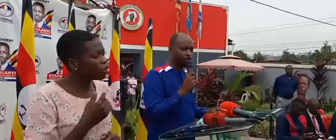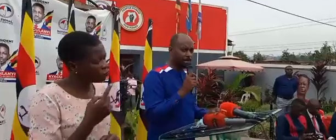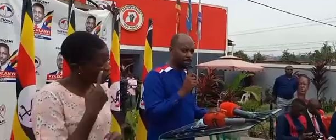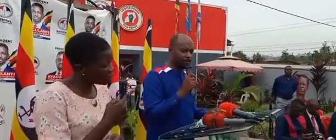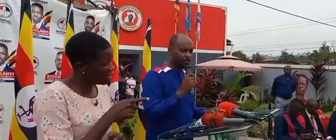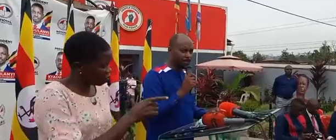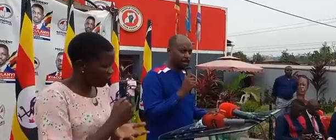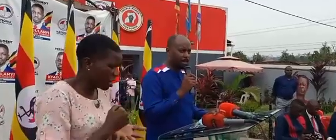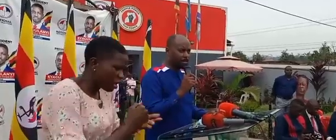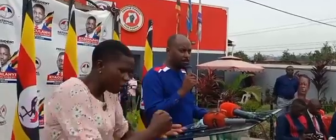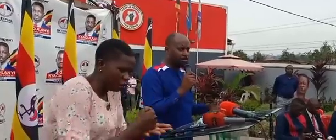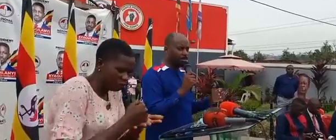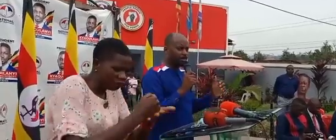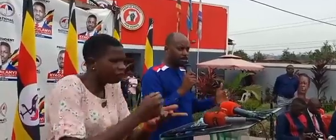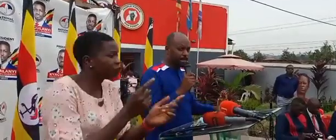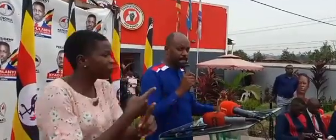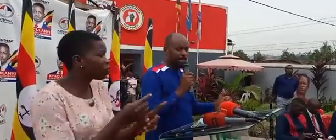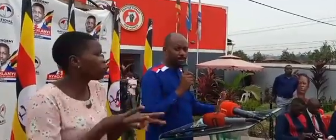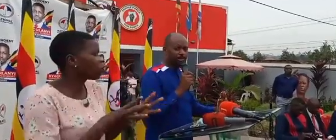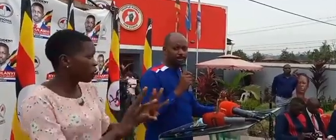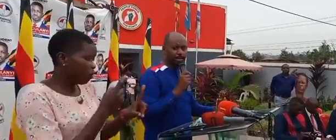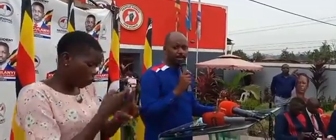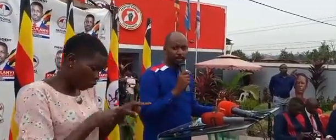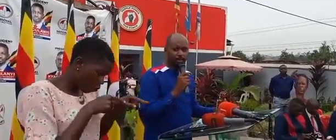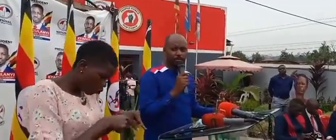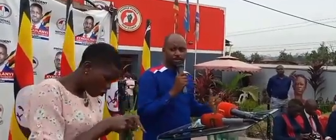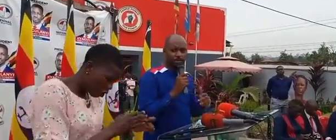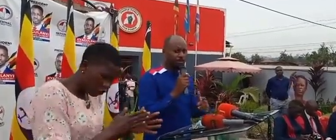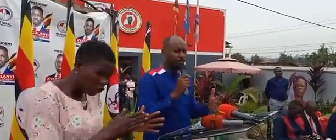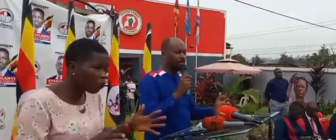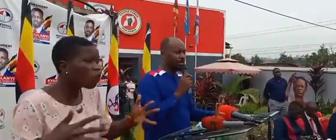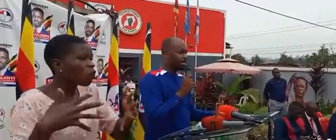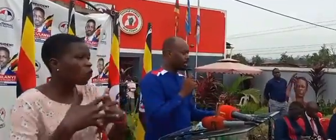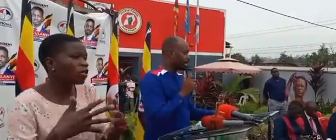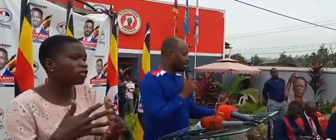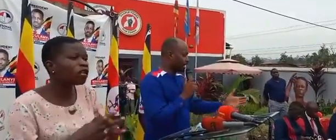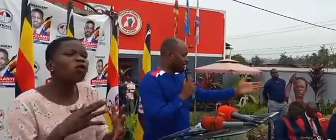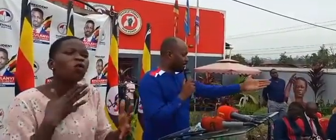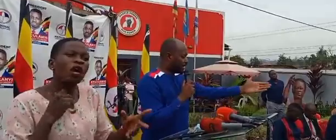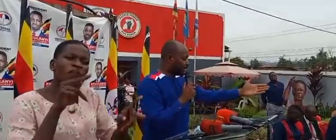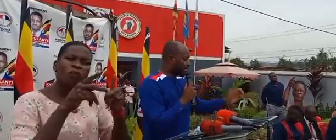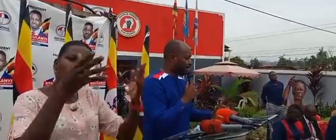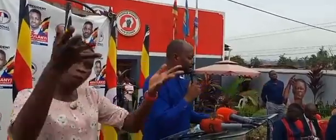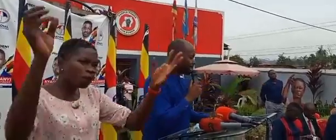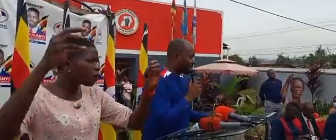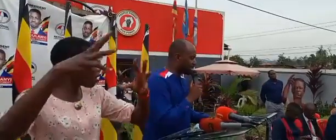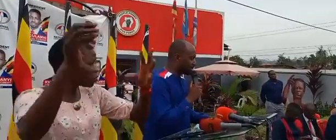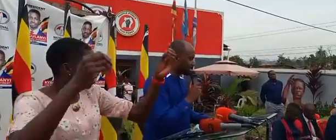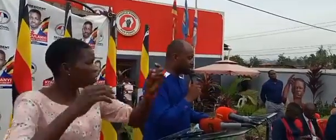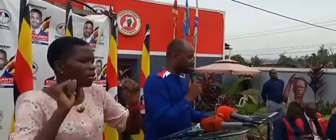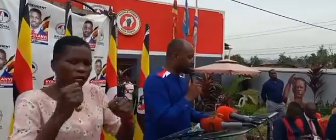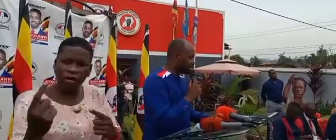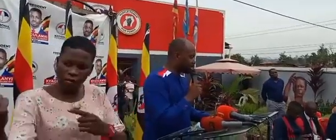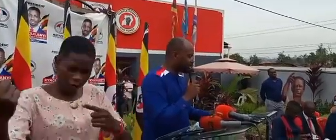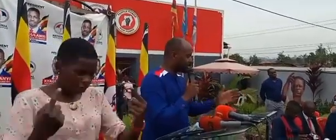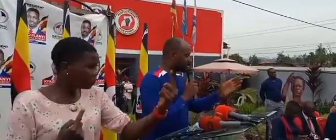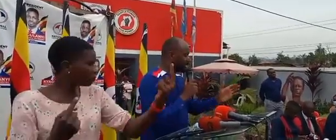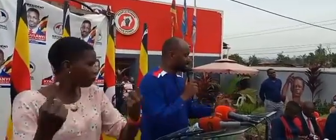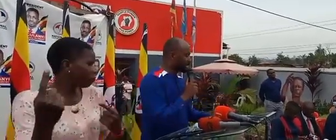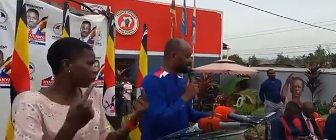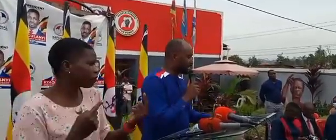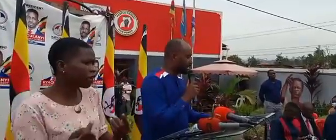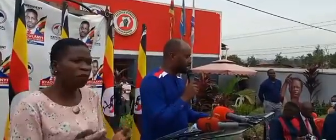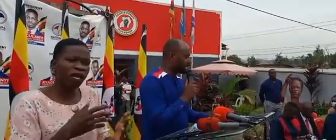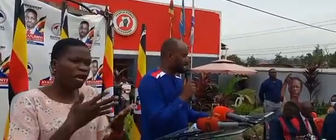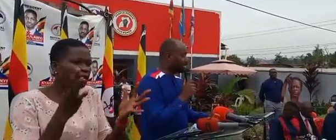in one way or the other. So between today and Wednesday, we are going to be receiving, and the Madam Deputy Secretary General, Honorable